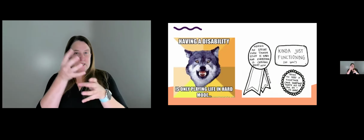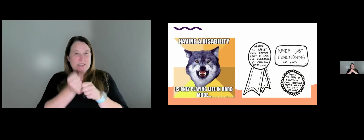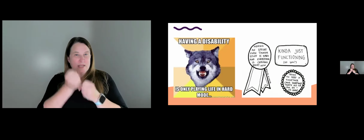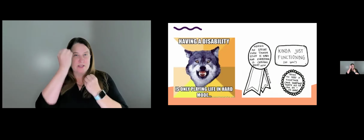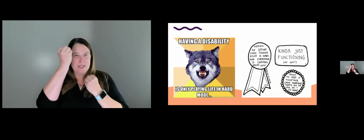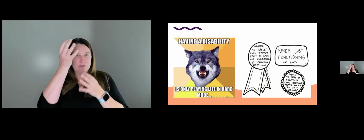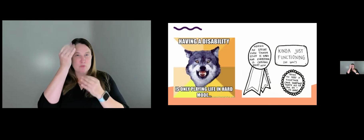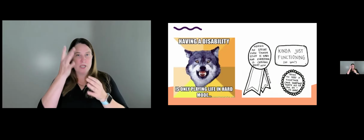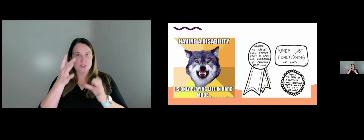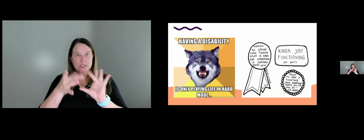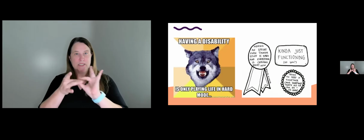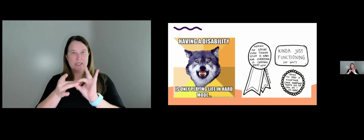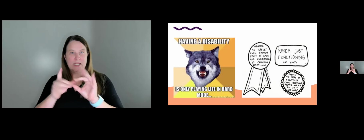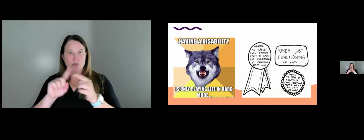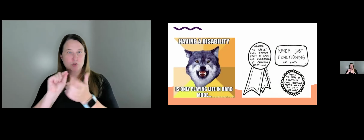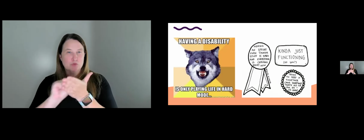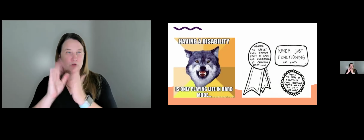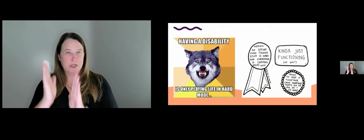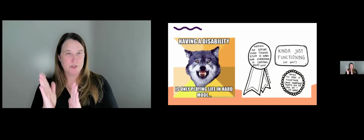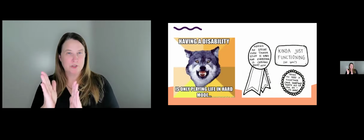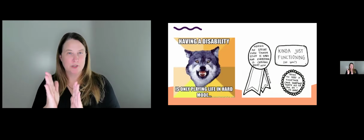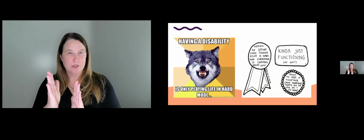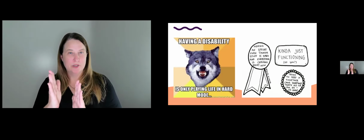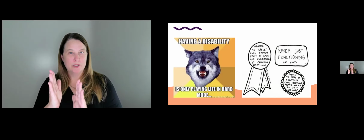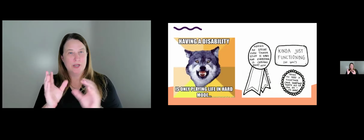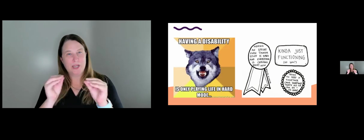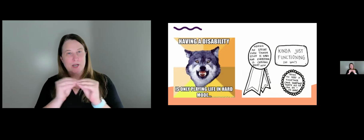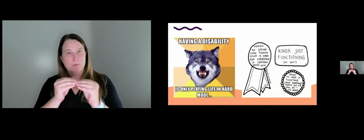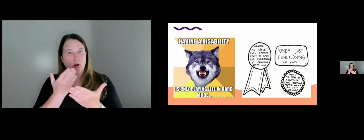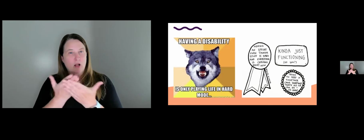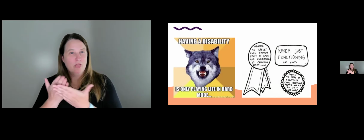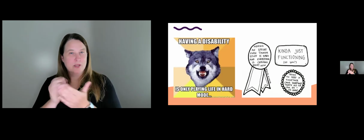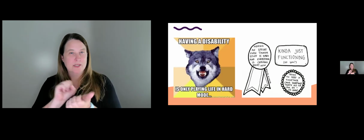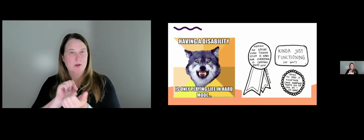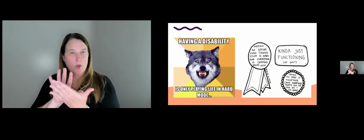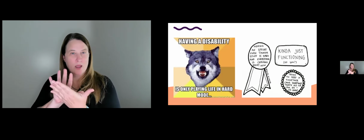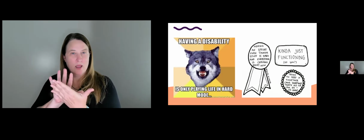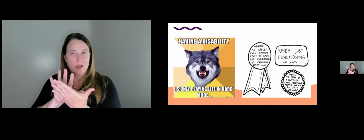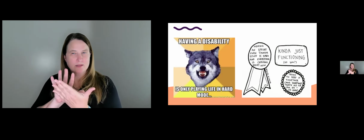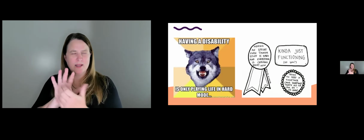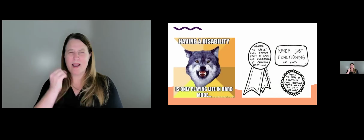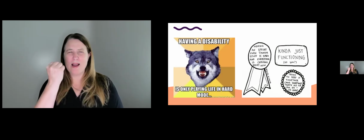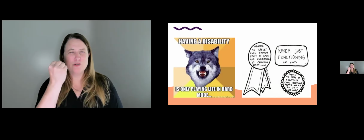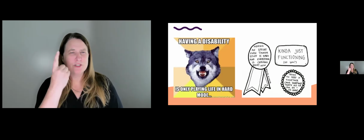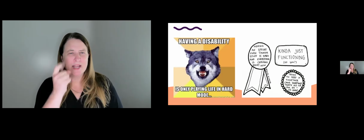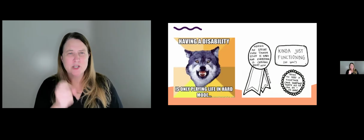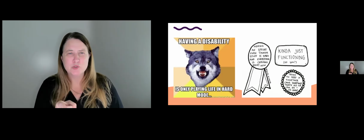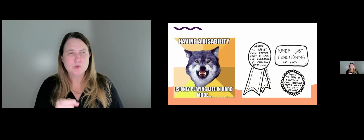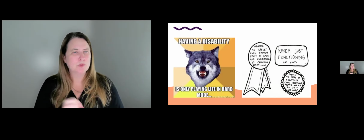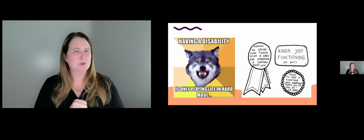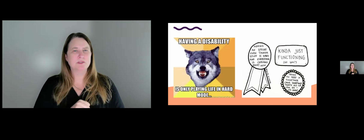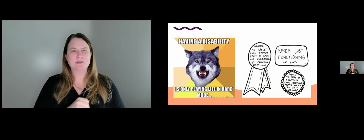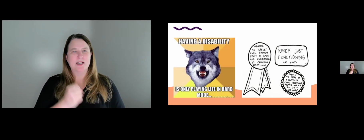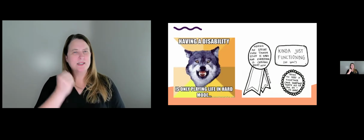So making sure the person is receiving the information that the writer's presenting in a